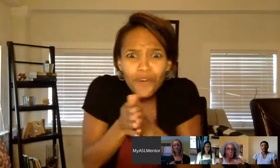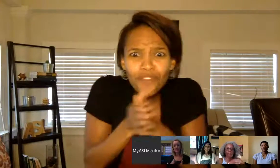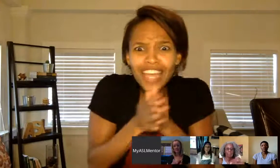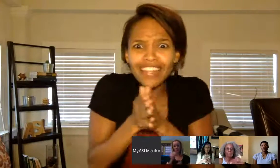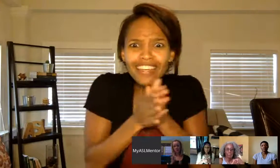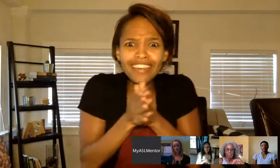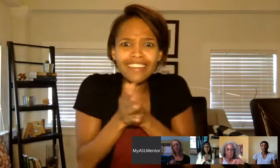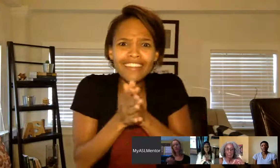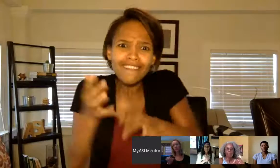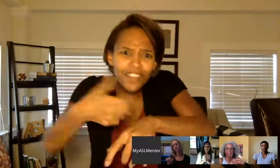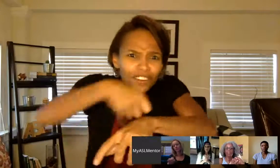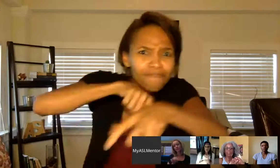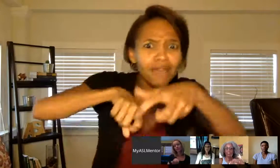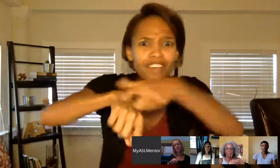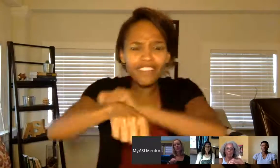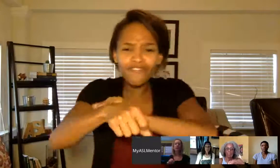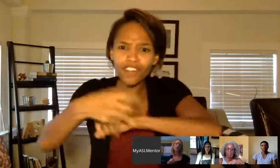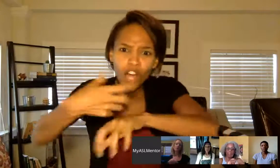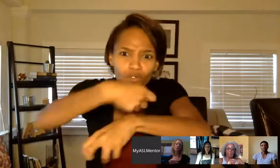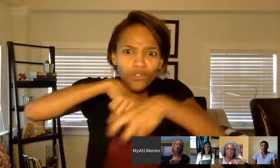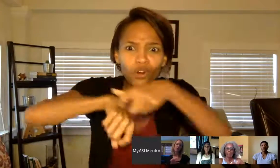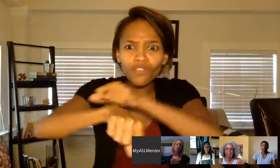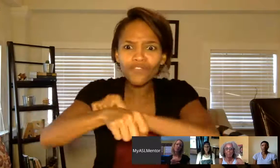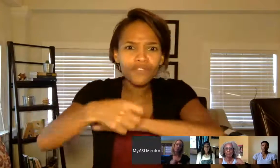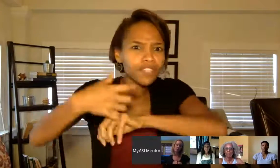they're motivated, they're